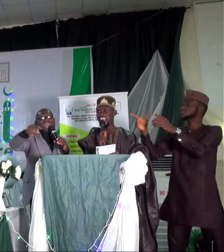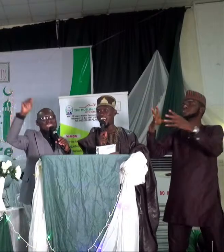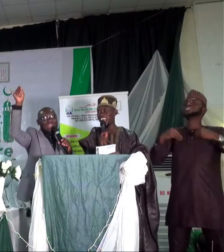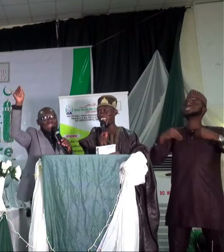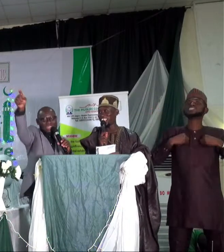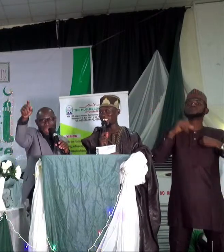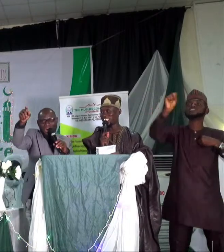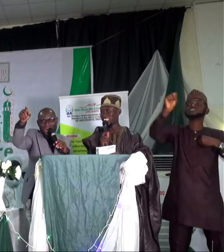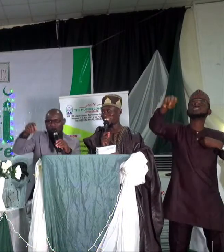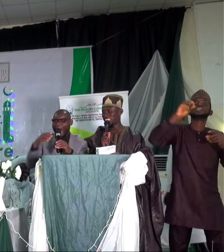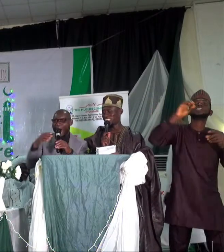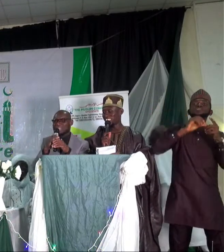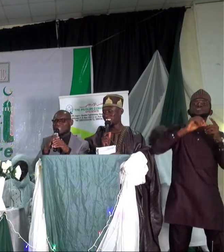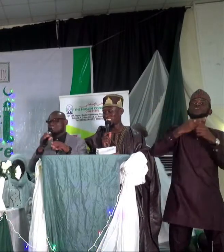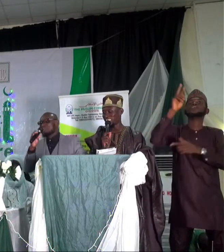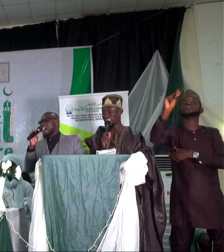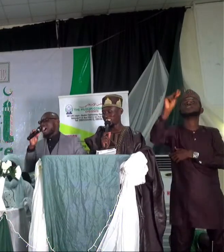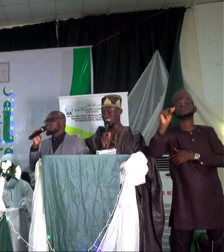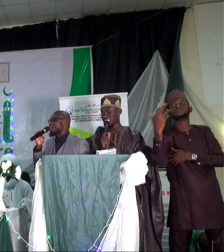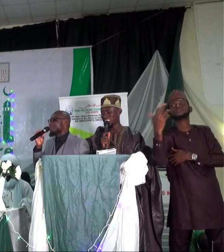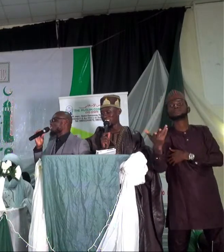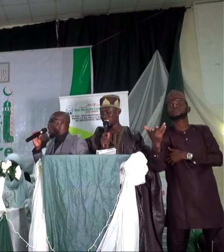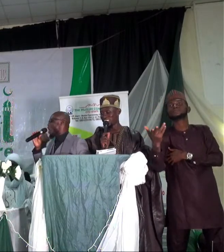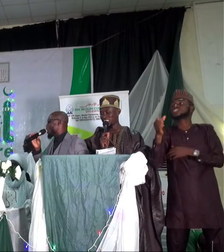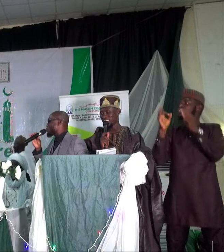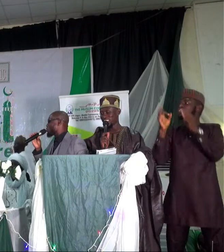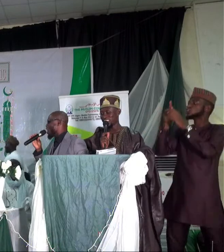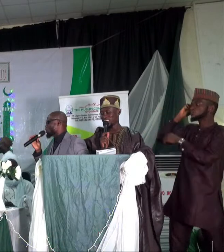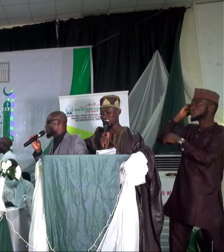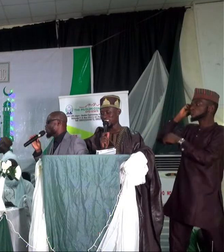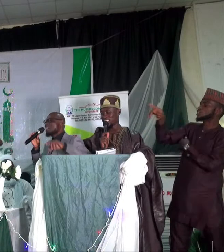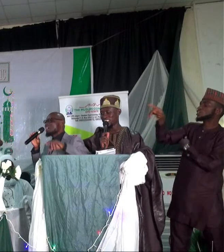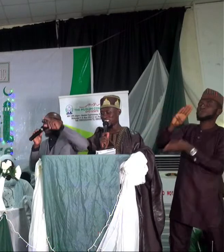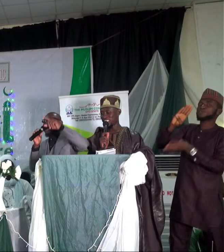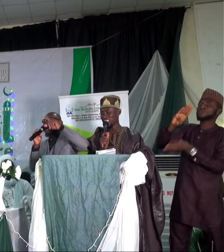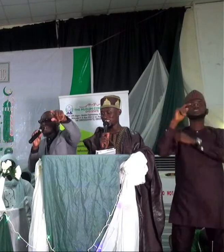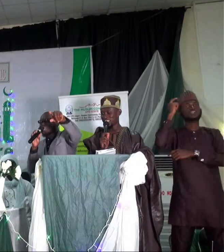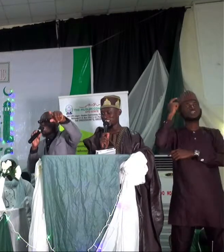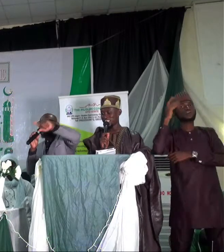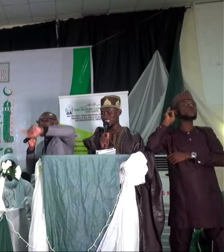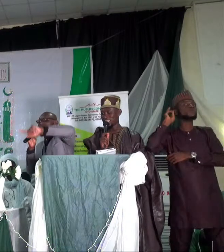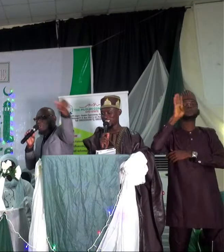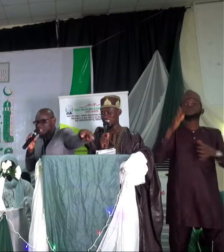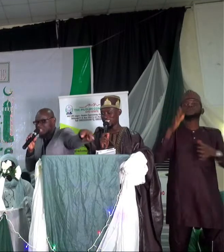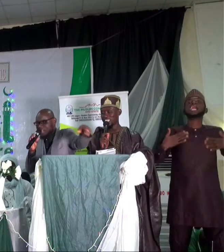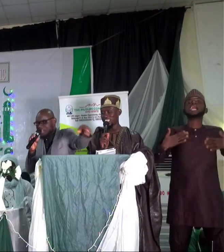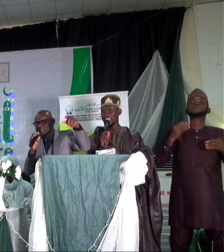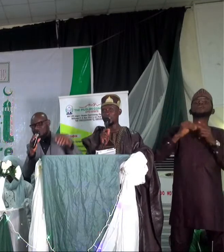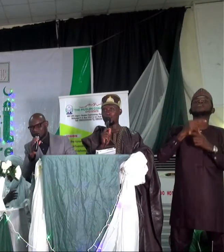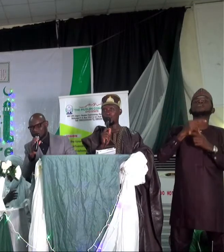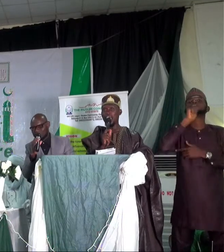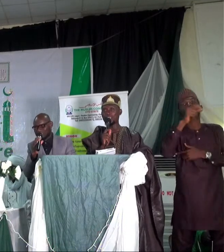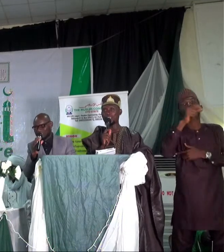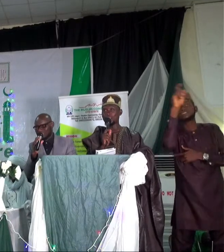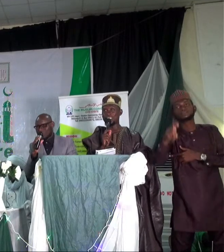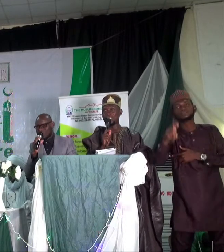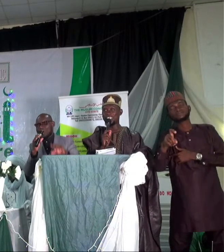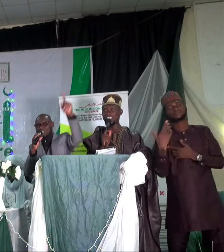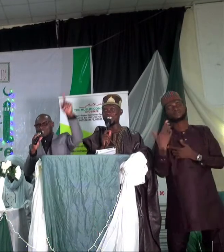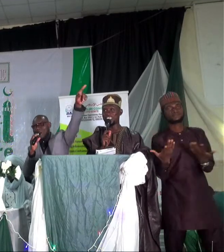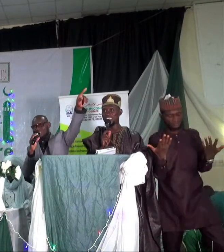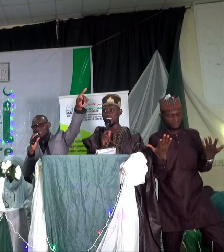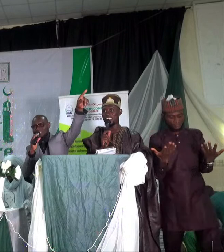lo tera madua abi ti yunus akinde ba di governor pele oyo se nu idu abinu bi yin inu adun si ori